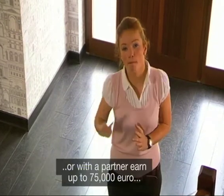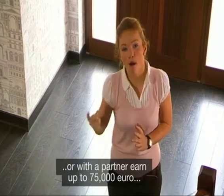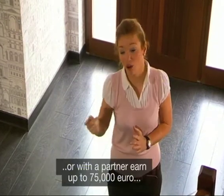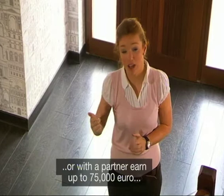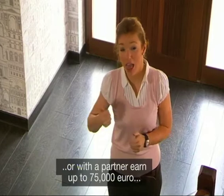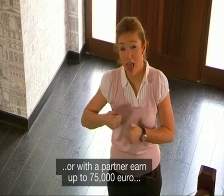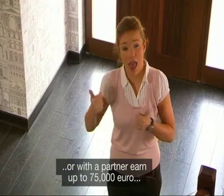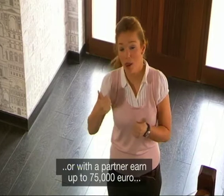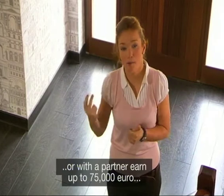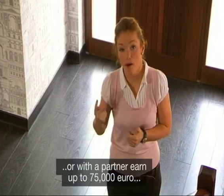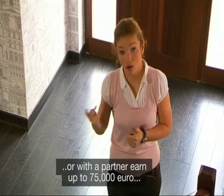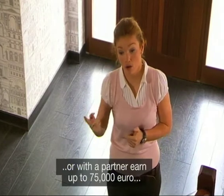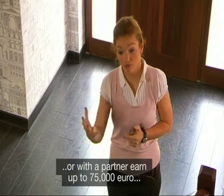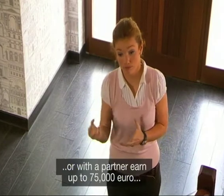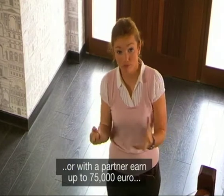or with a partner earn up to